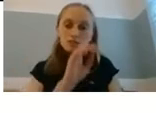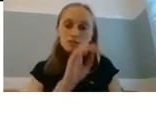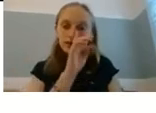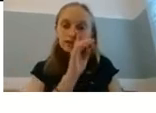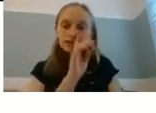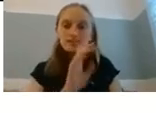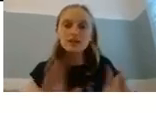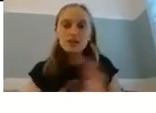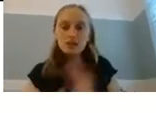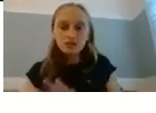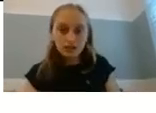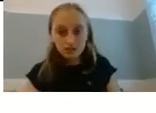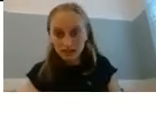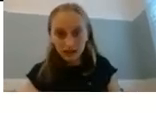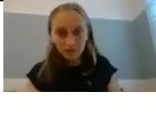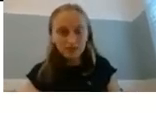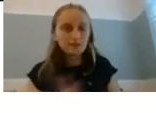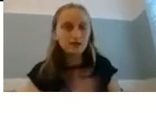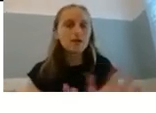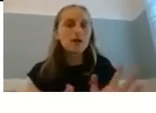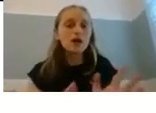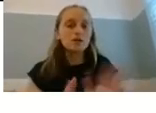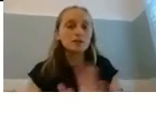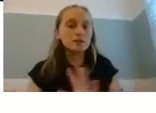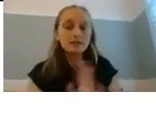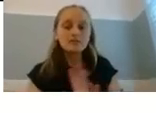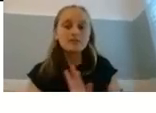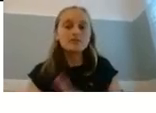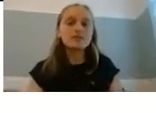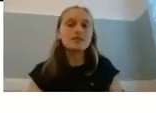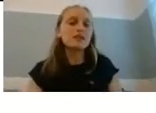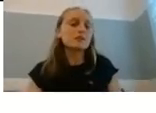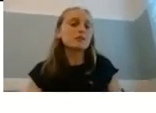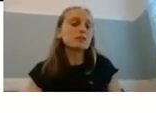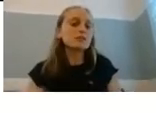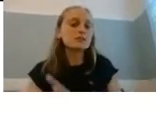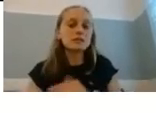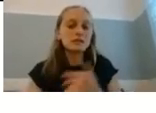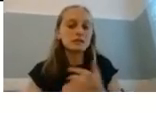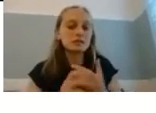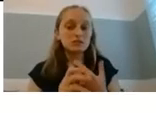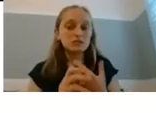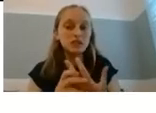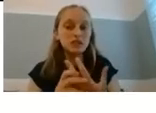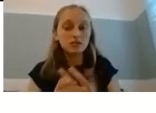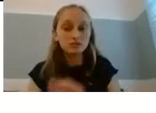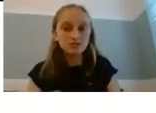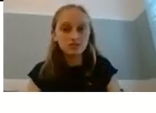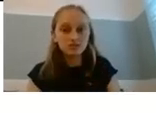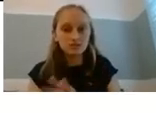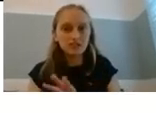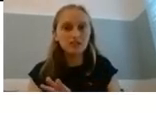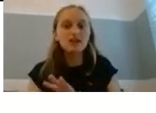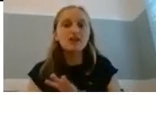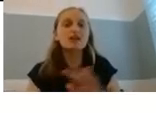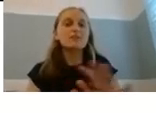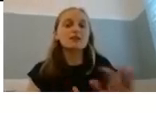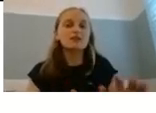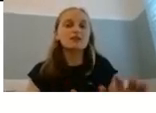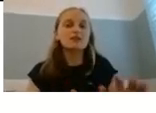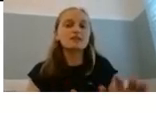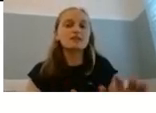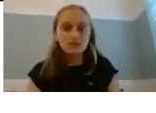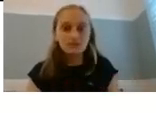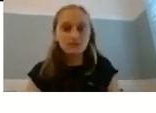on just keep in mind that this introduction happened about in 1815 and it was in until nearly 150 years later that